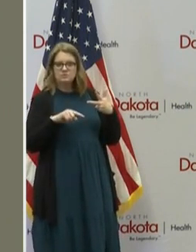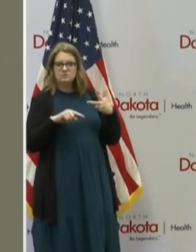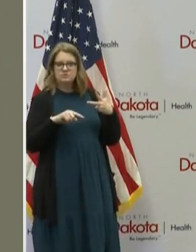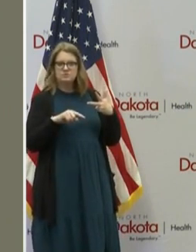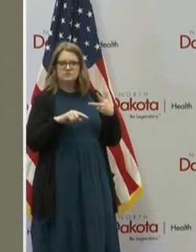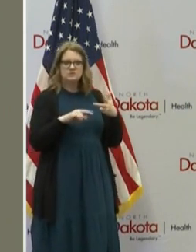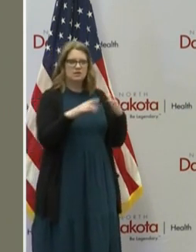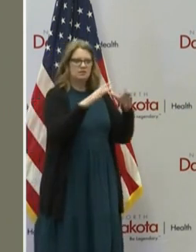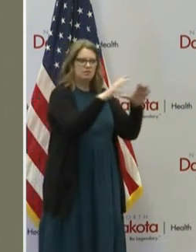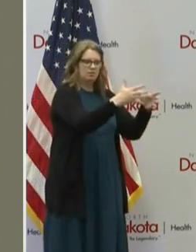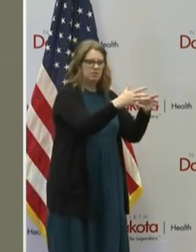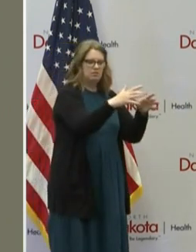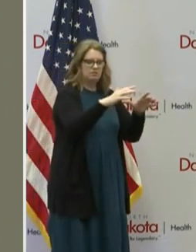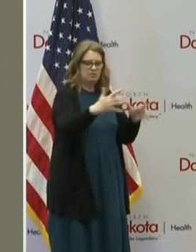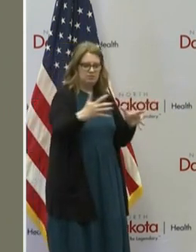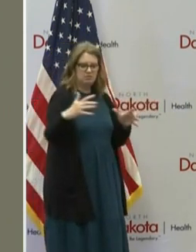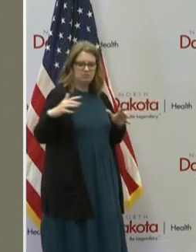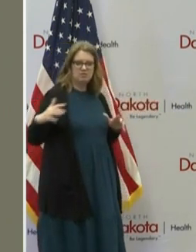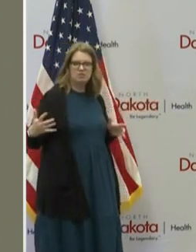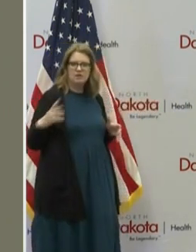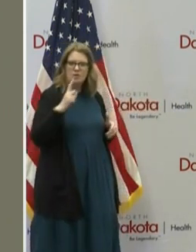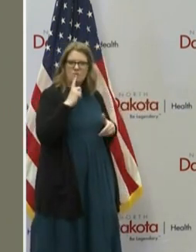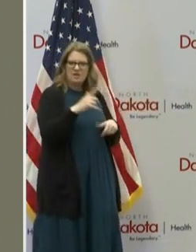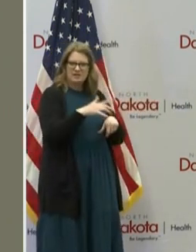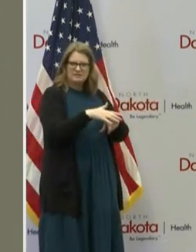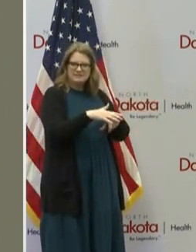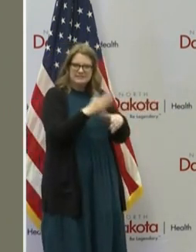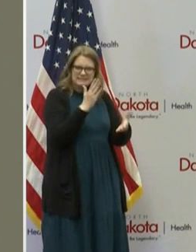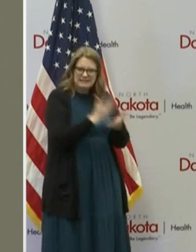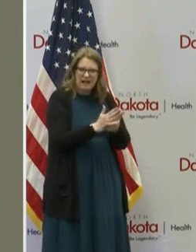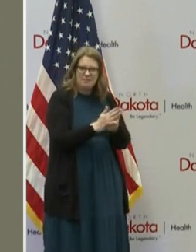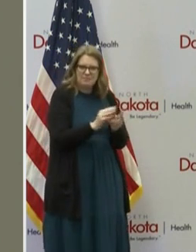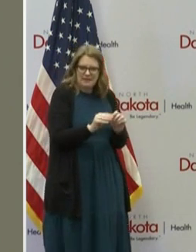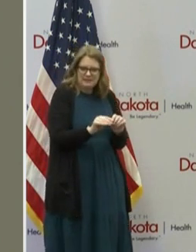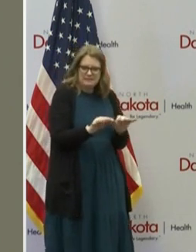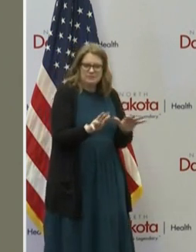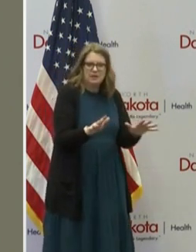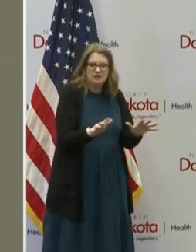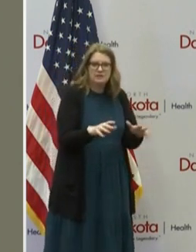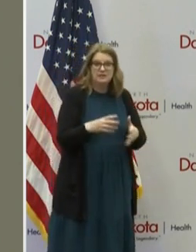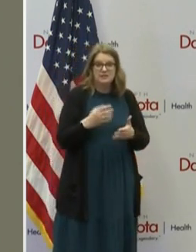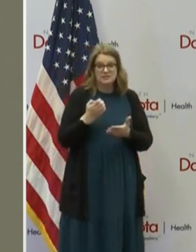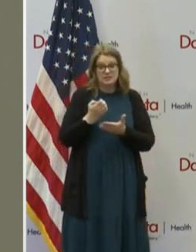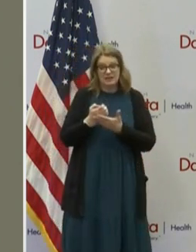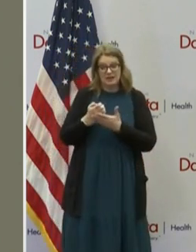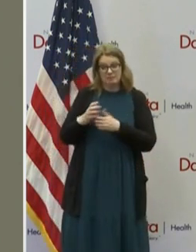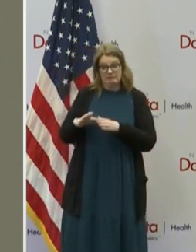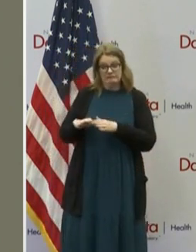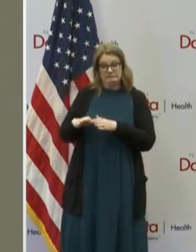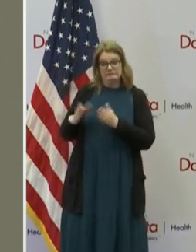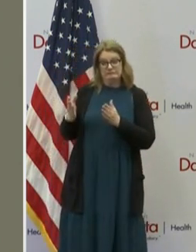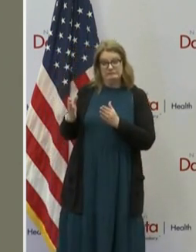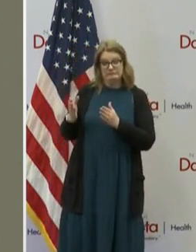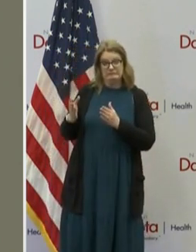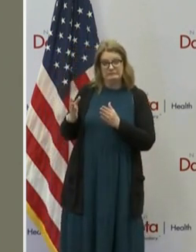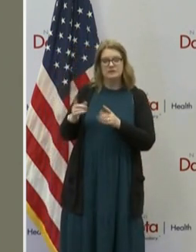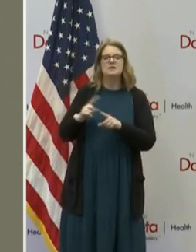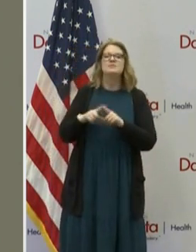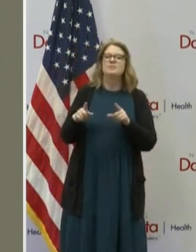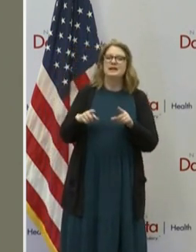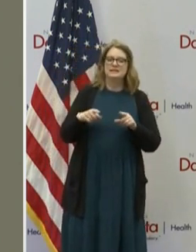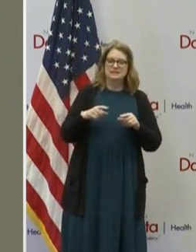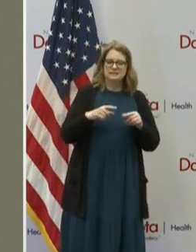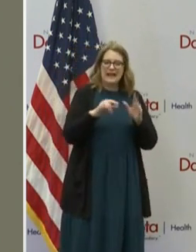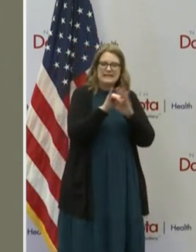stop the spread. This is what allows us to have our economy not open a little bit, but this is the skill set that's going to allow us to have our